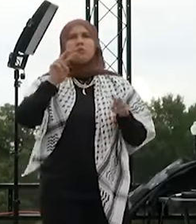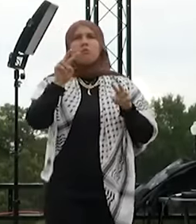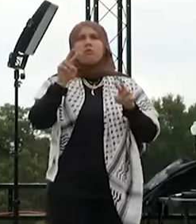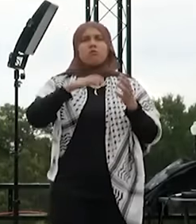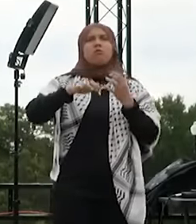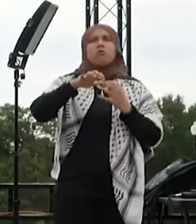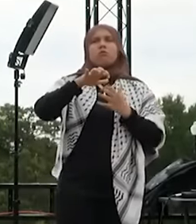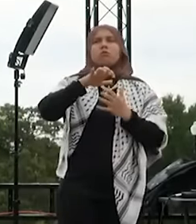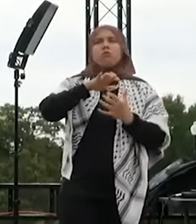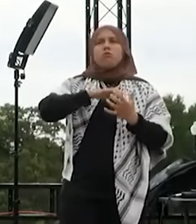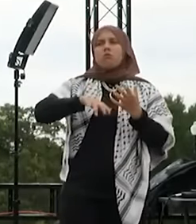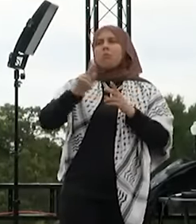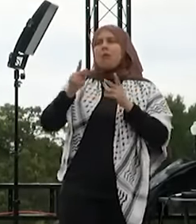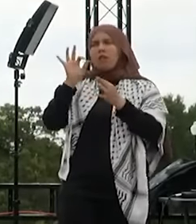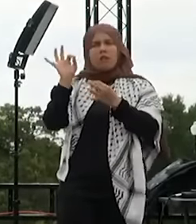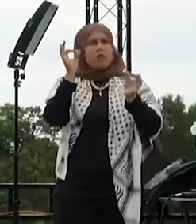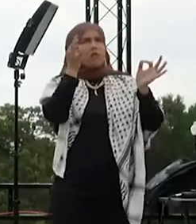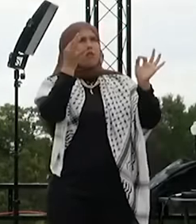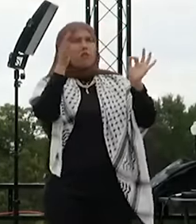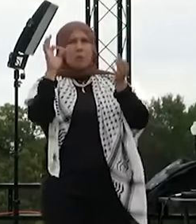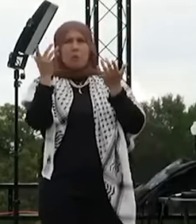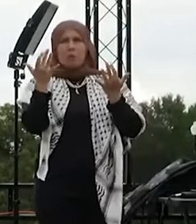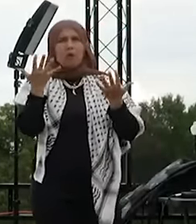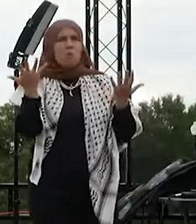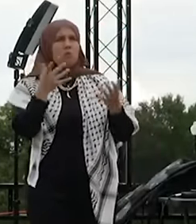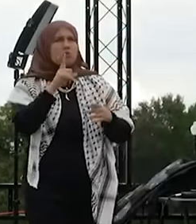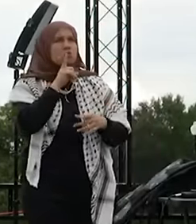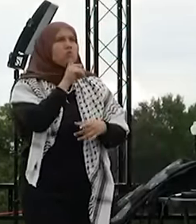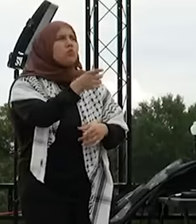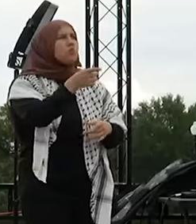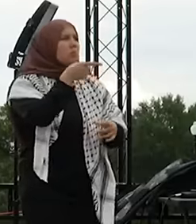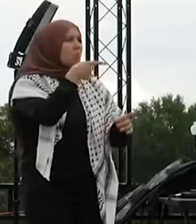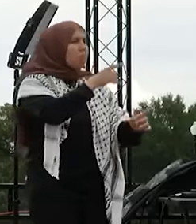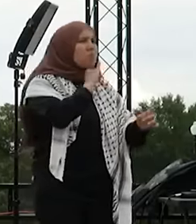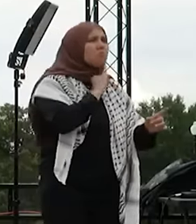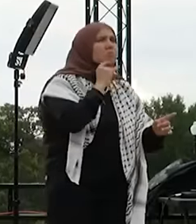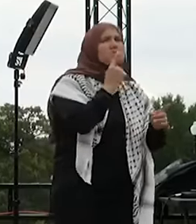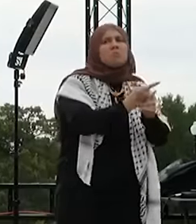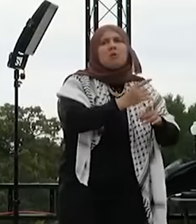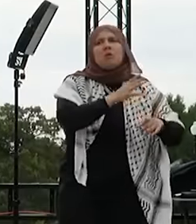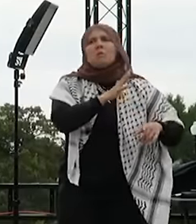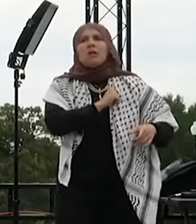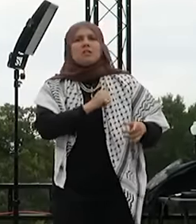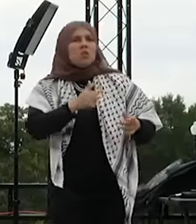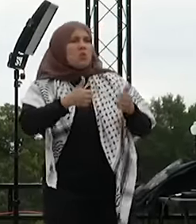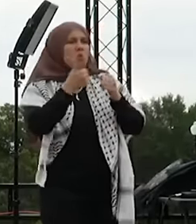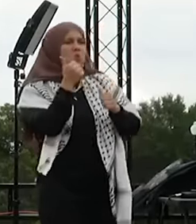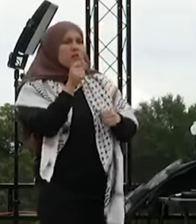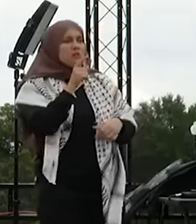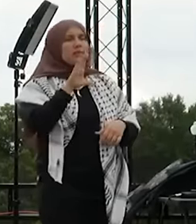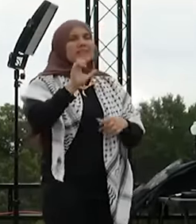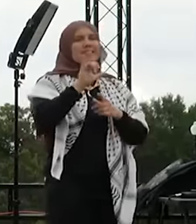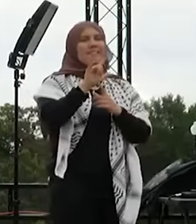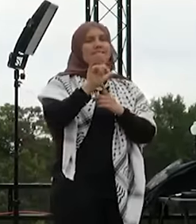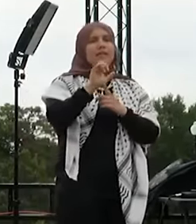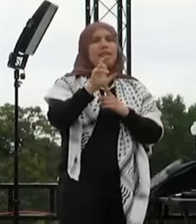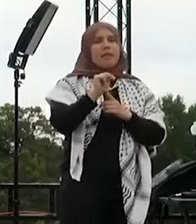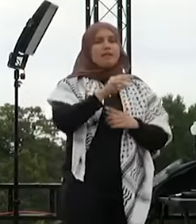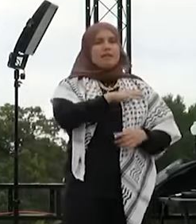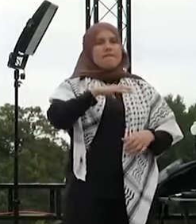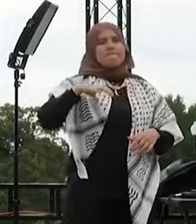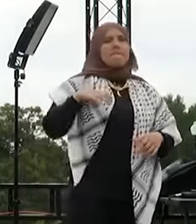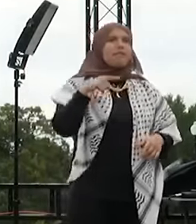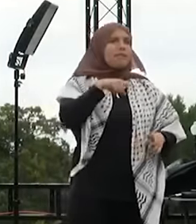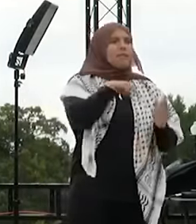and distracts people in public debate about which civilians they killed, about